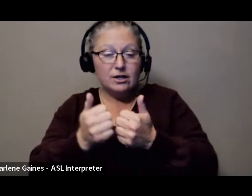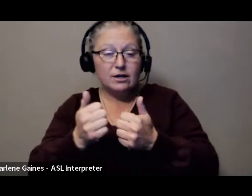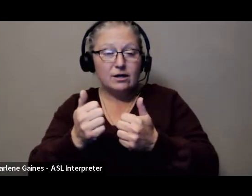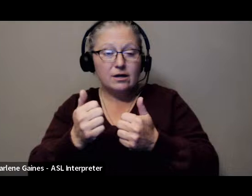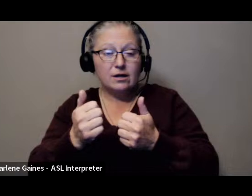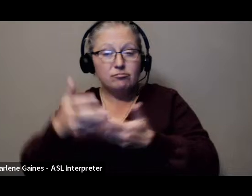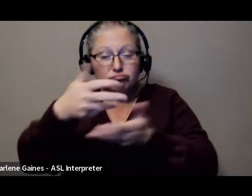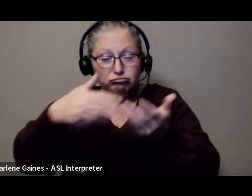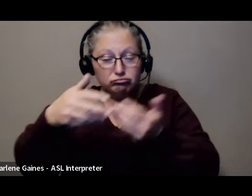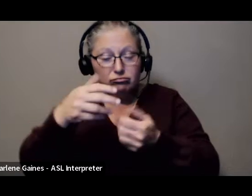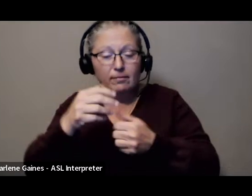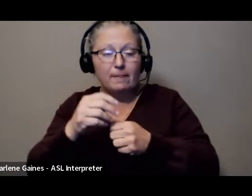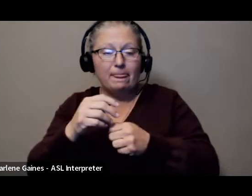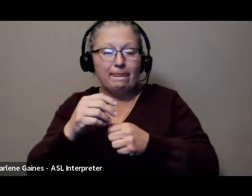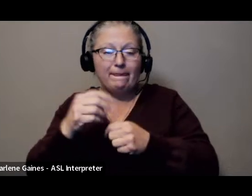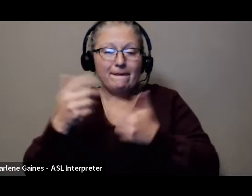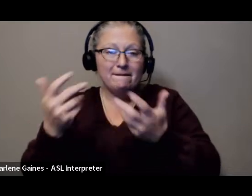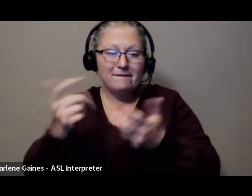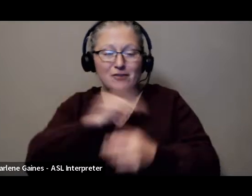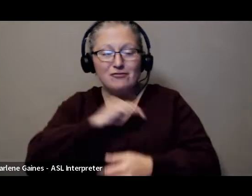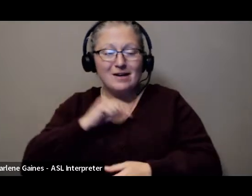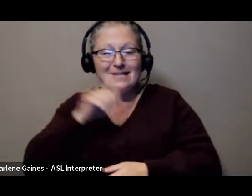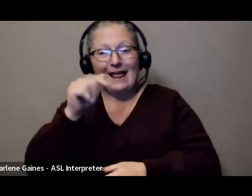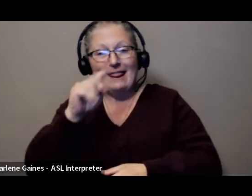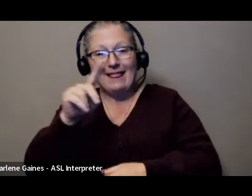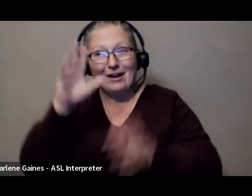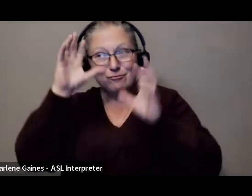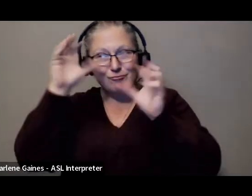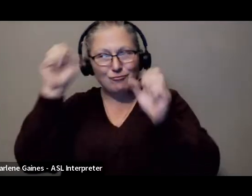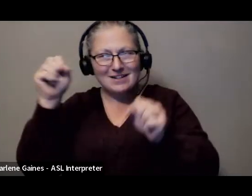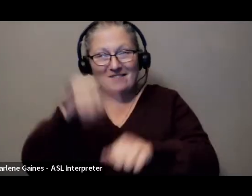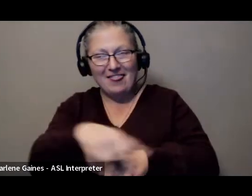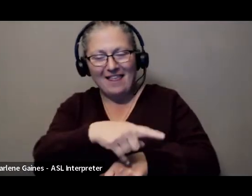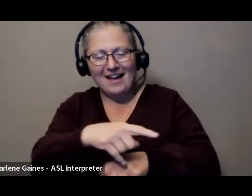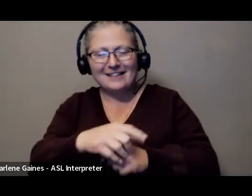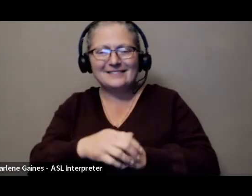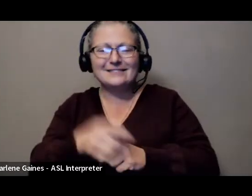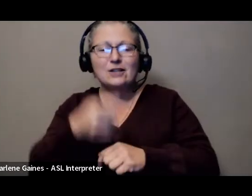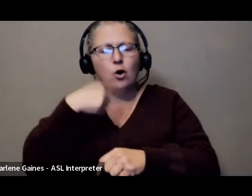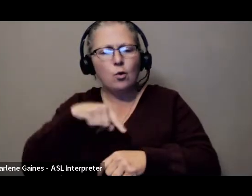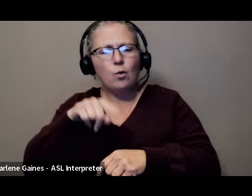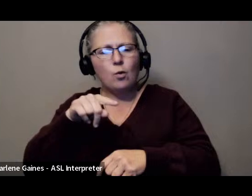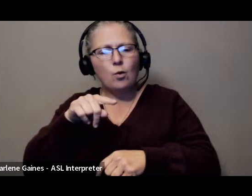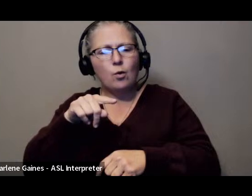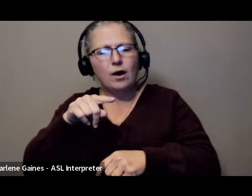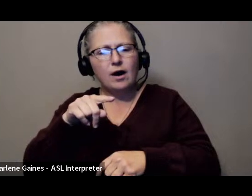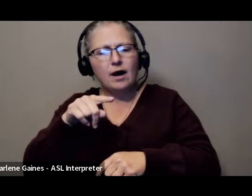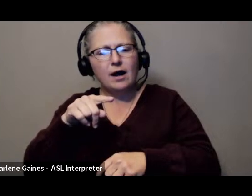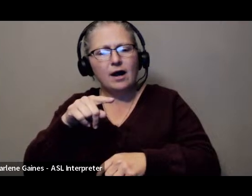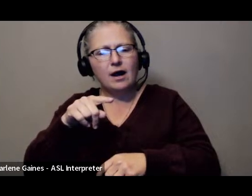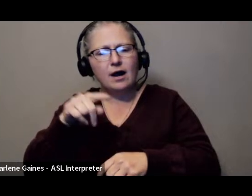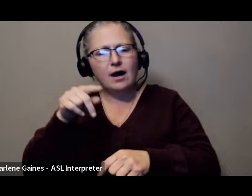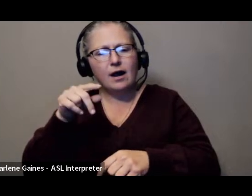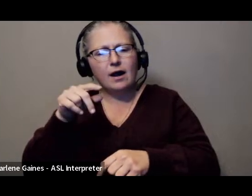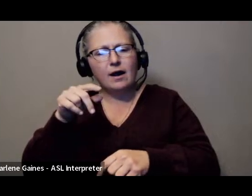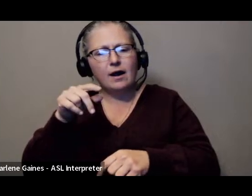which Trustee Land is the president of. Yep. And we were able to oversee or to go